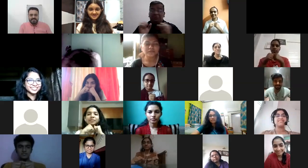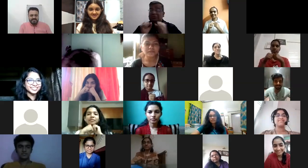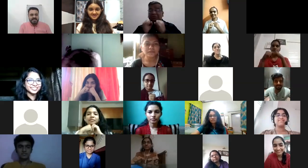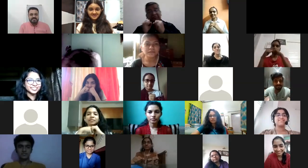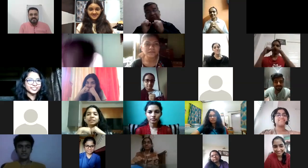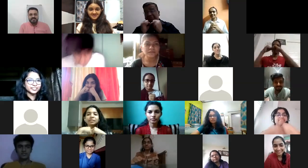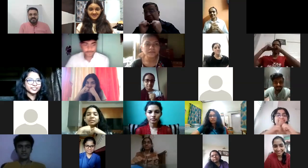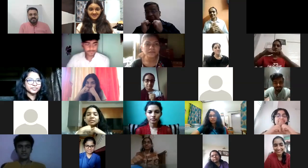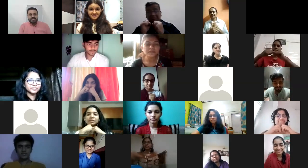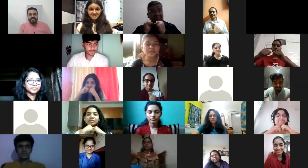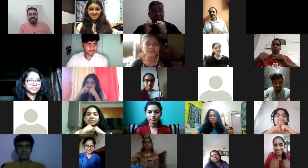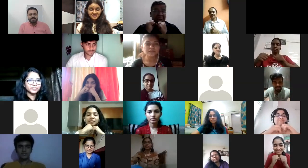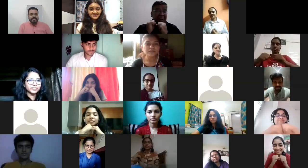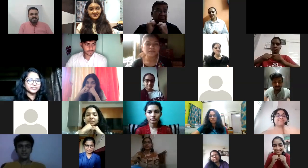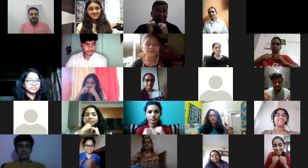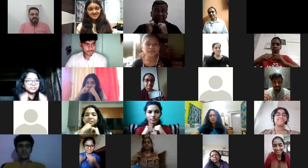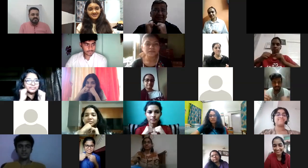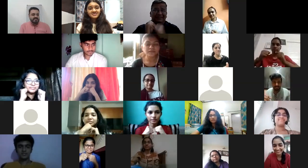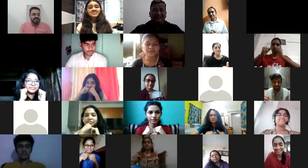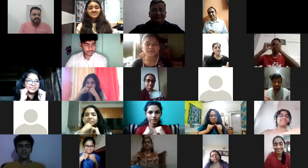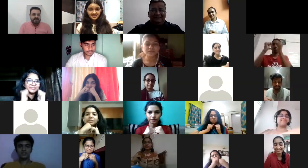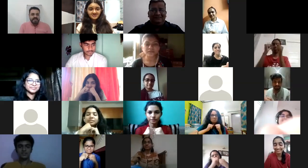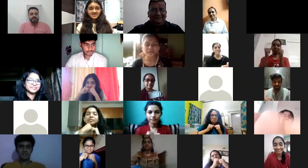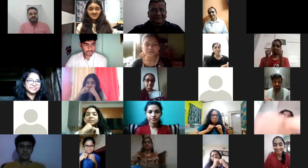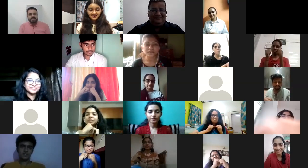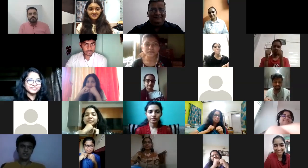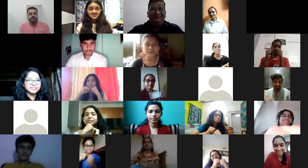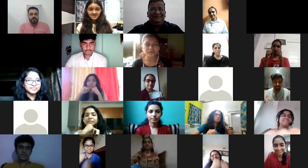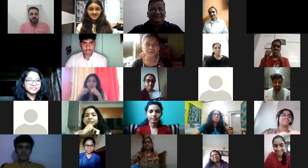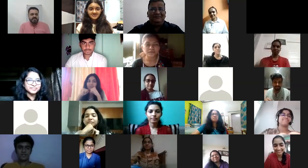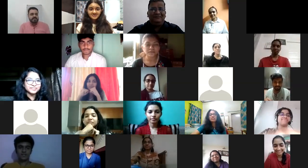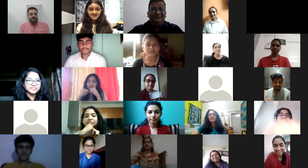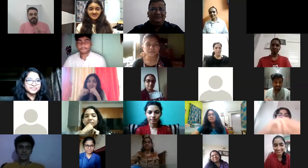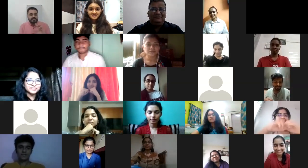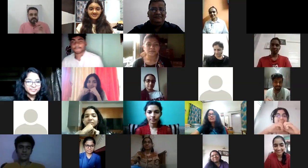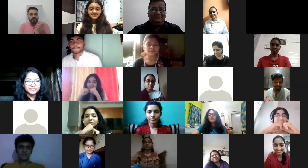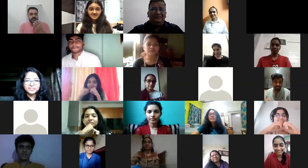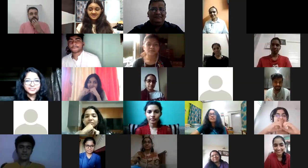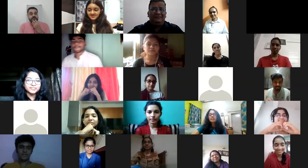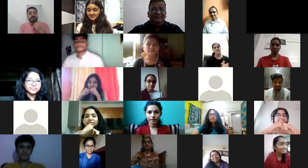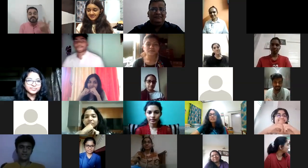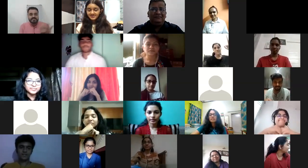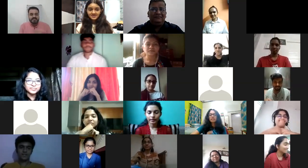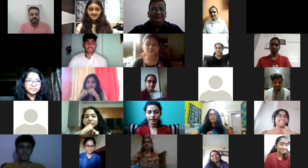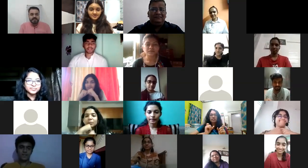Yes. Expressions, Expression is what Gopal is talking about when we discussed in the beginning.